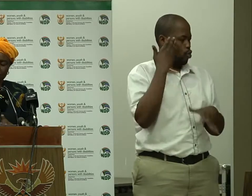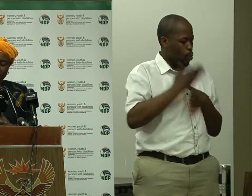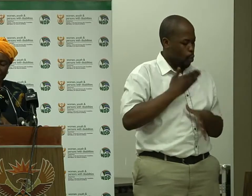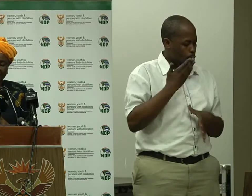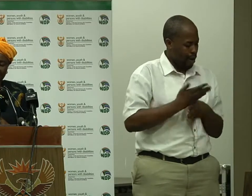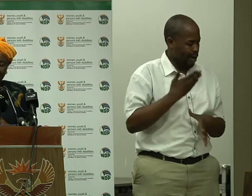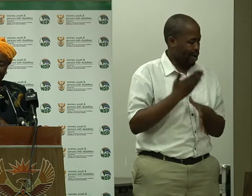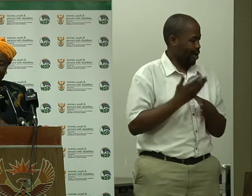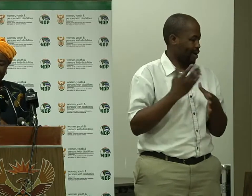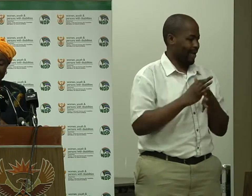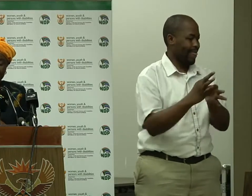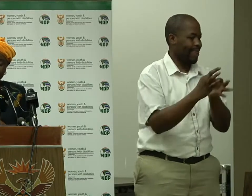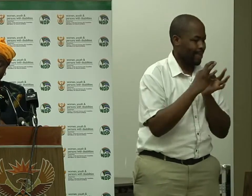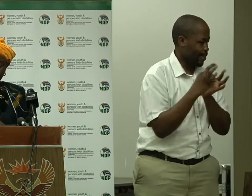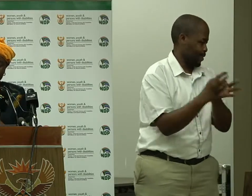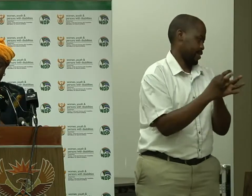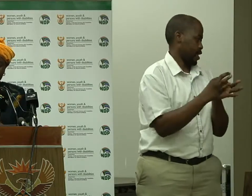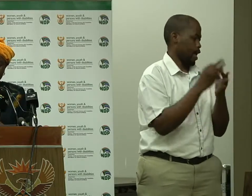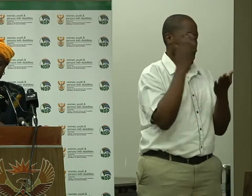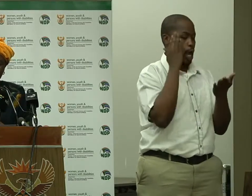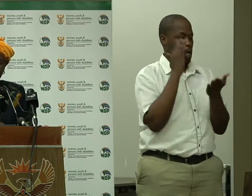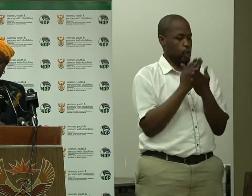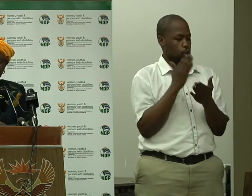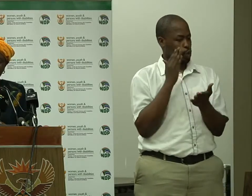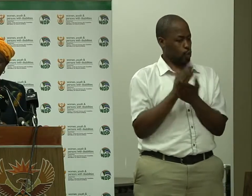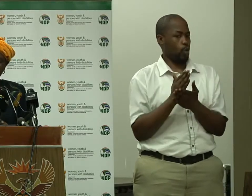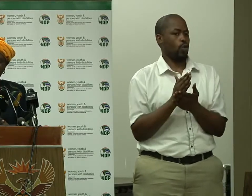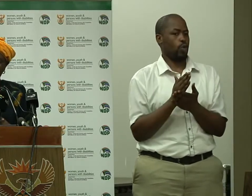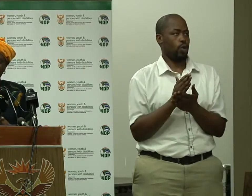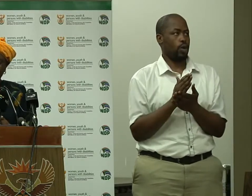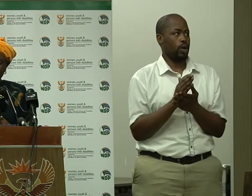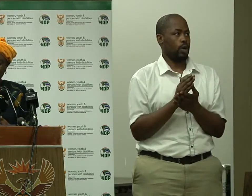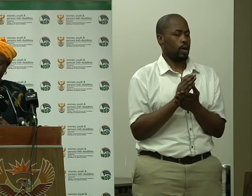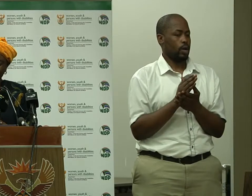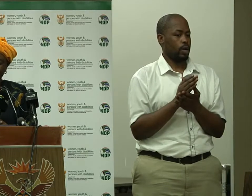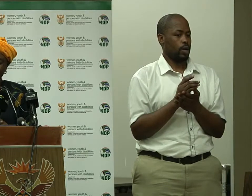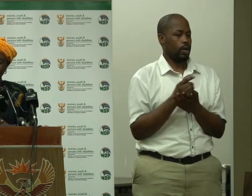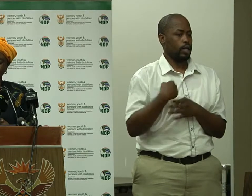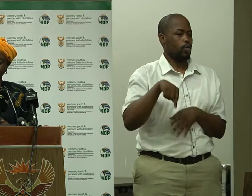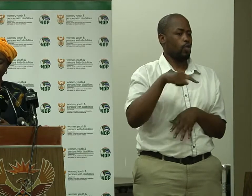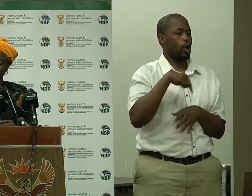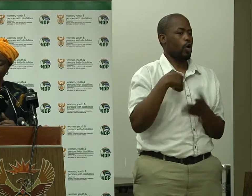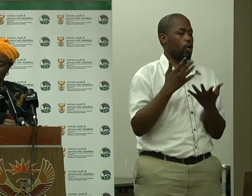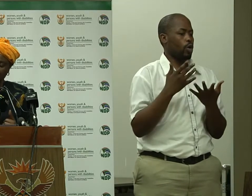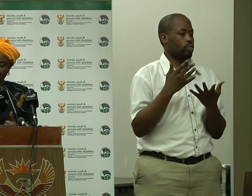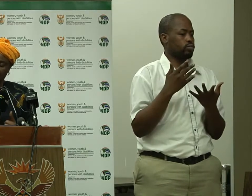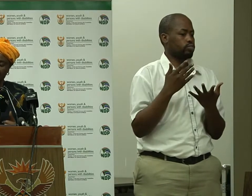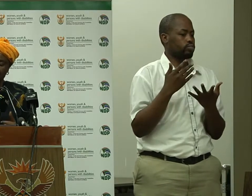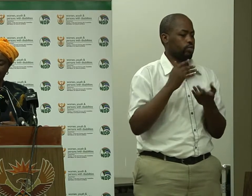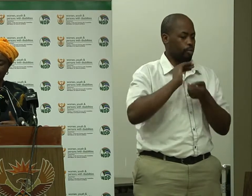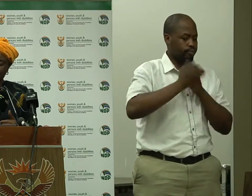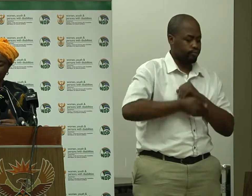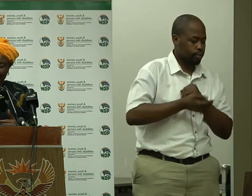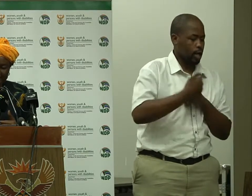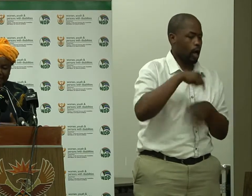work together in ensuring that we are in defense of our